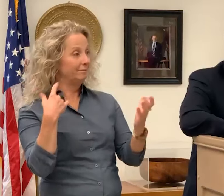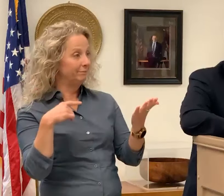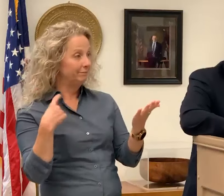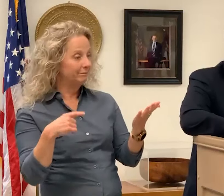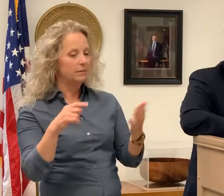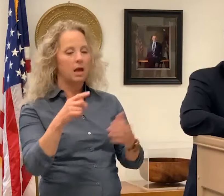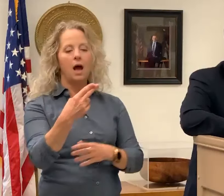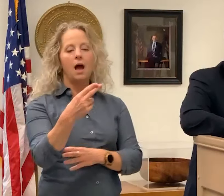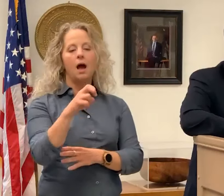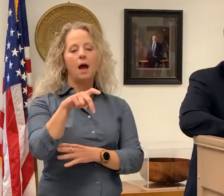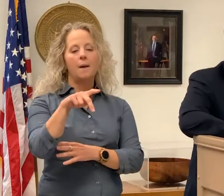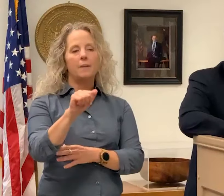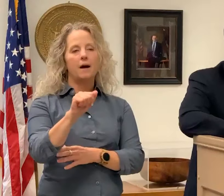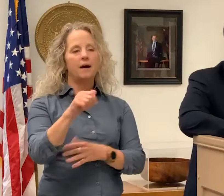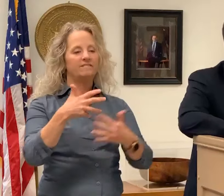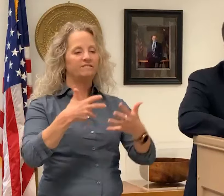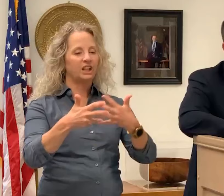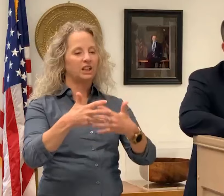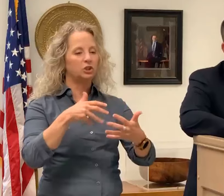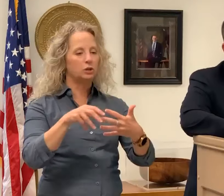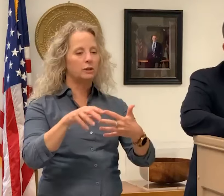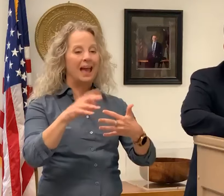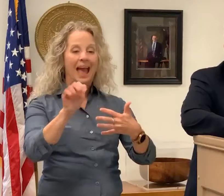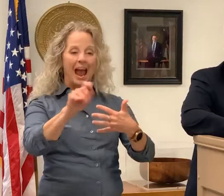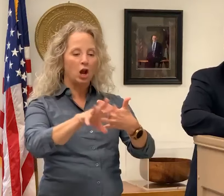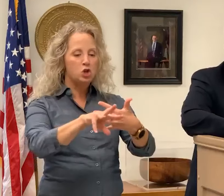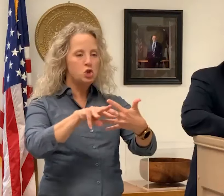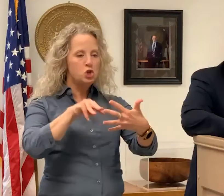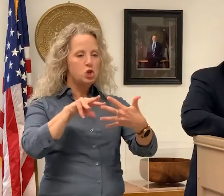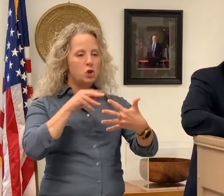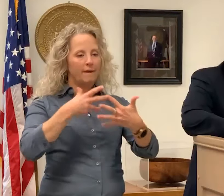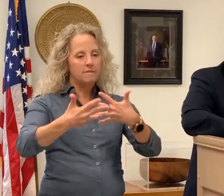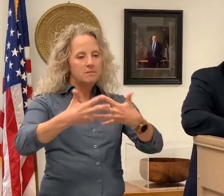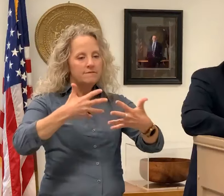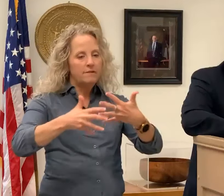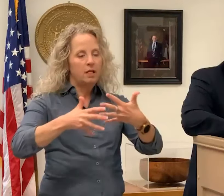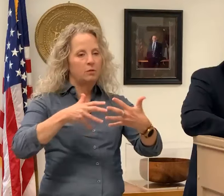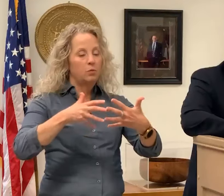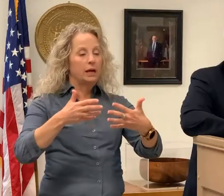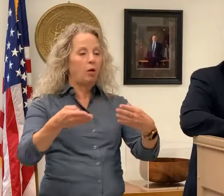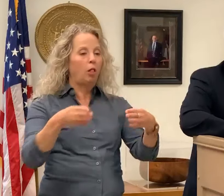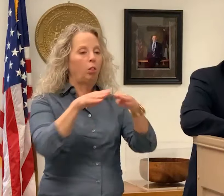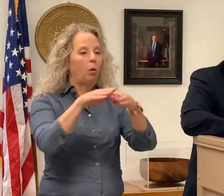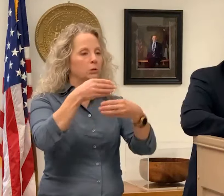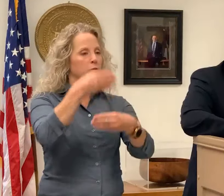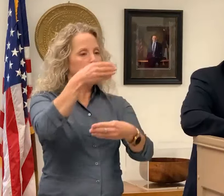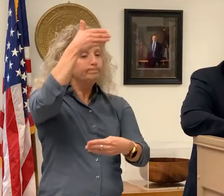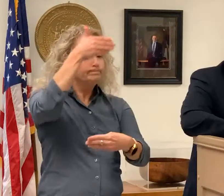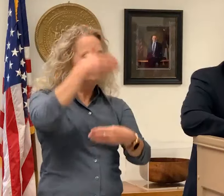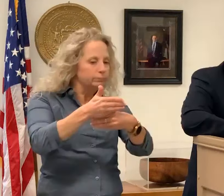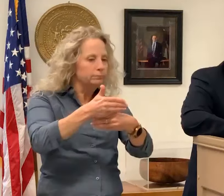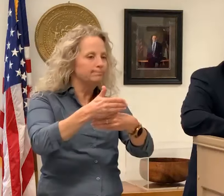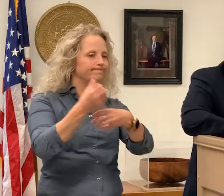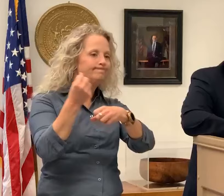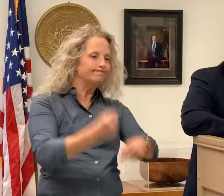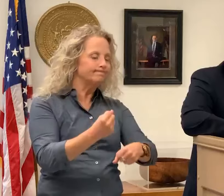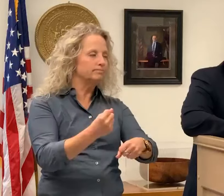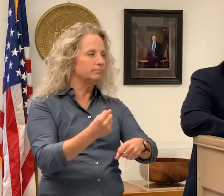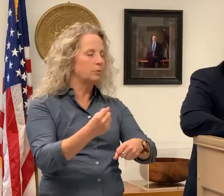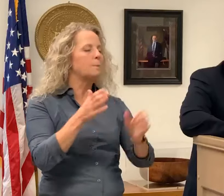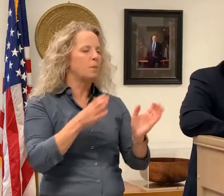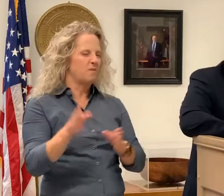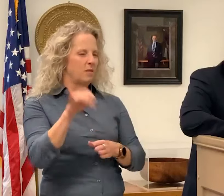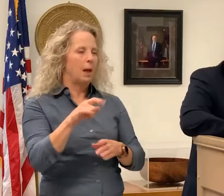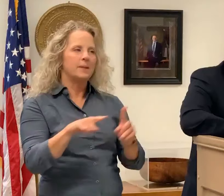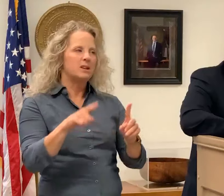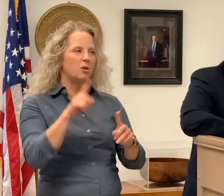we have HEPA filters in the classrooms. We're able to seal the windows quite well. So we're prepared for that,